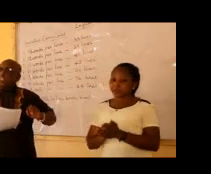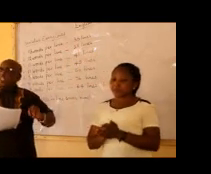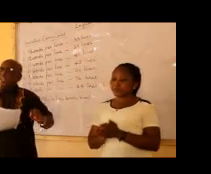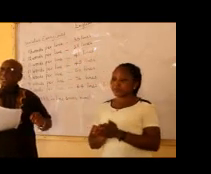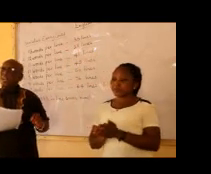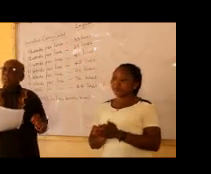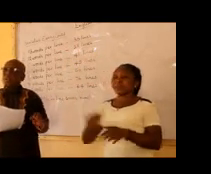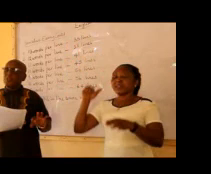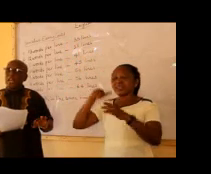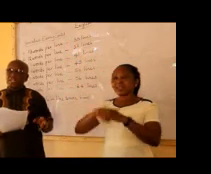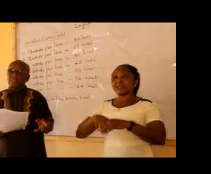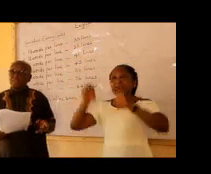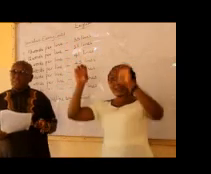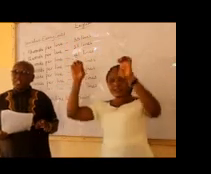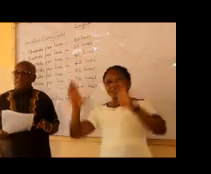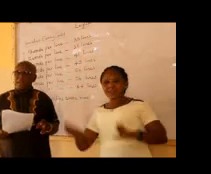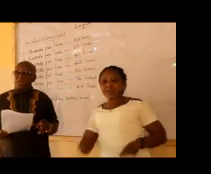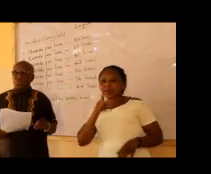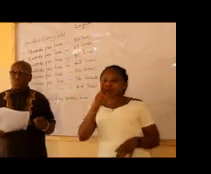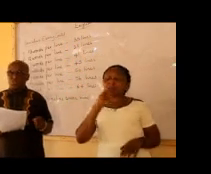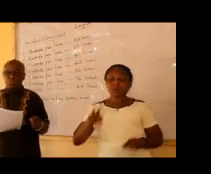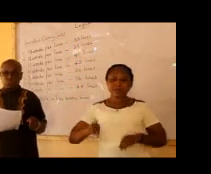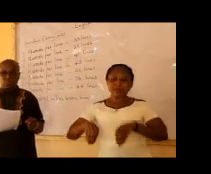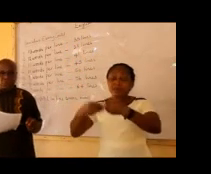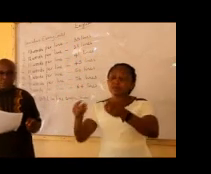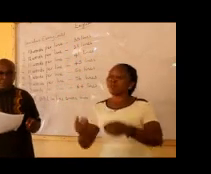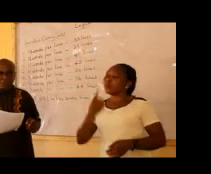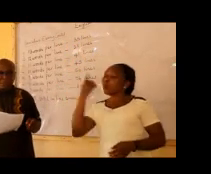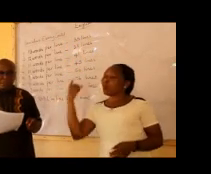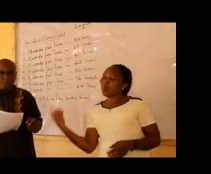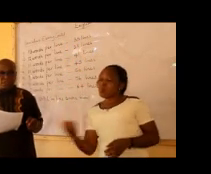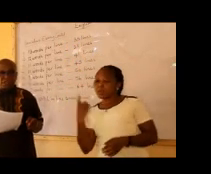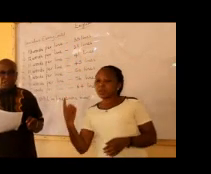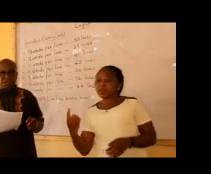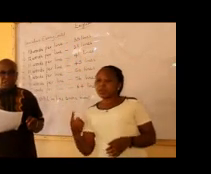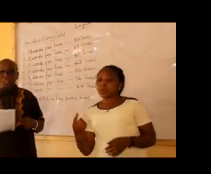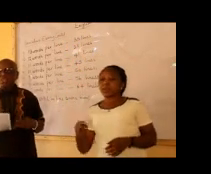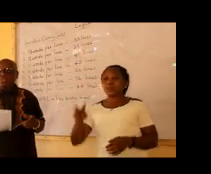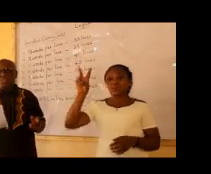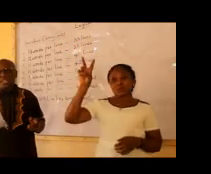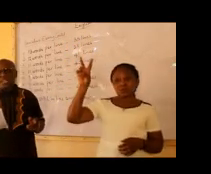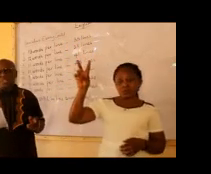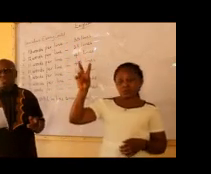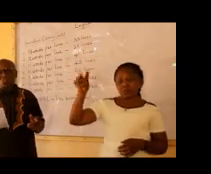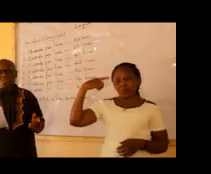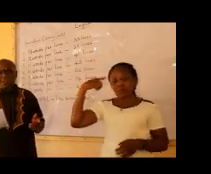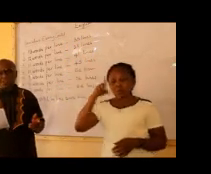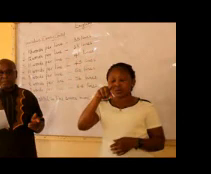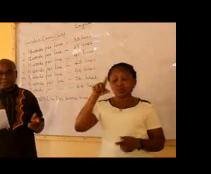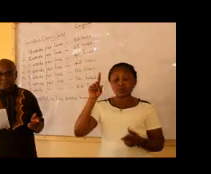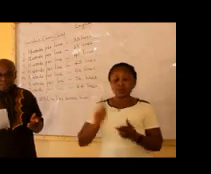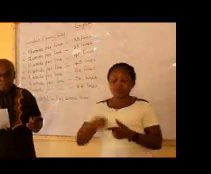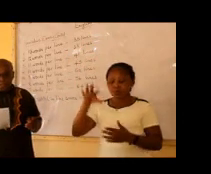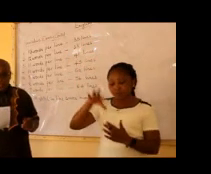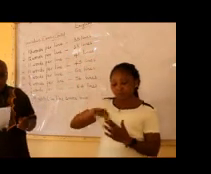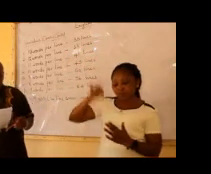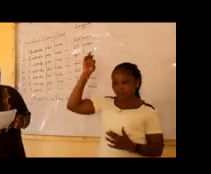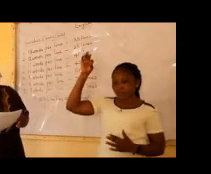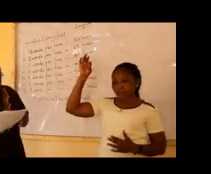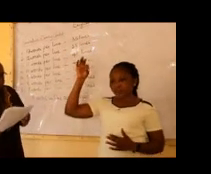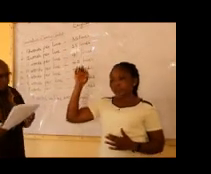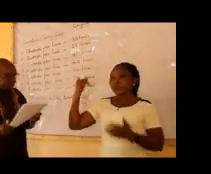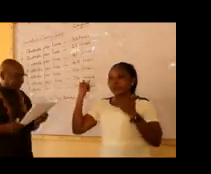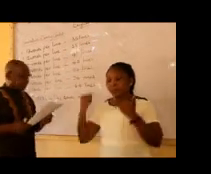So in the exam, you are given only about 2, so that you select one.